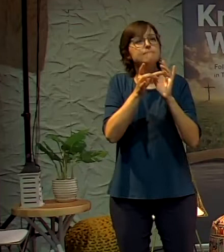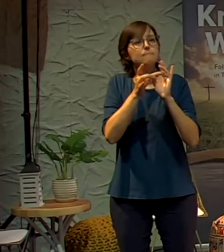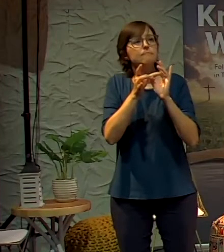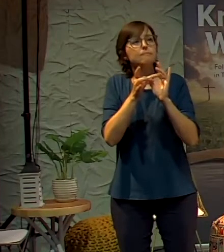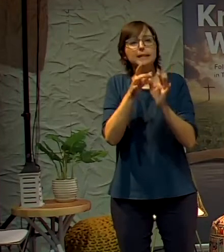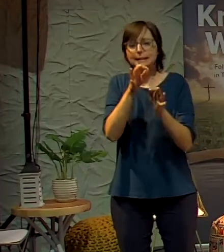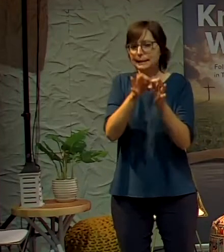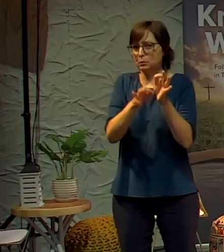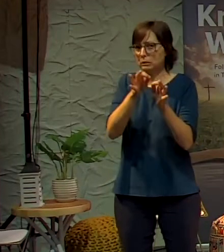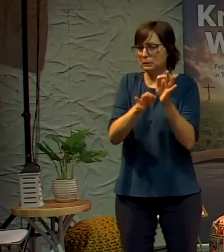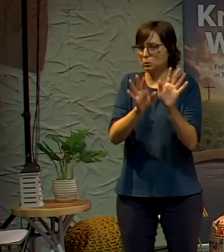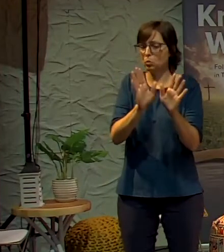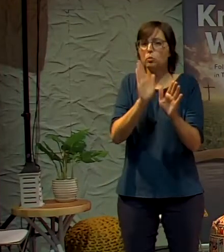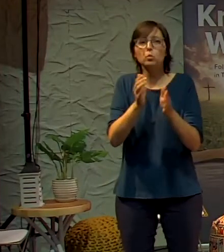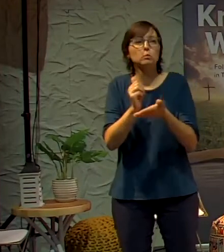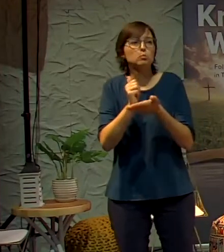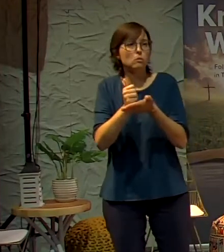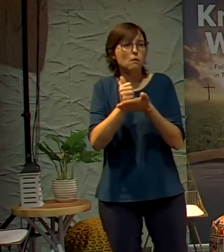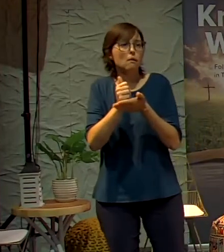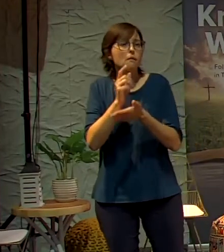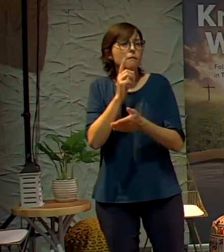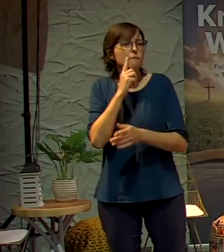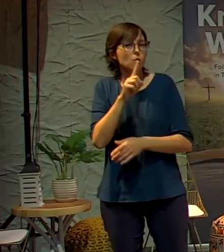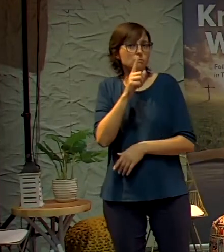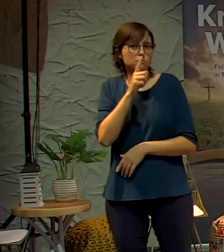we'll pray just in a second for the Lord's Supper.